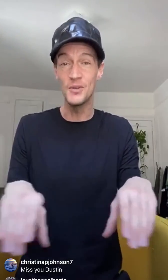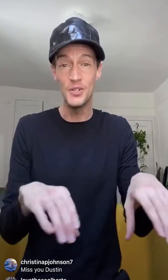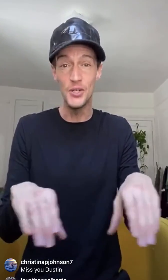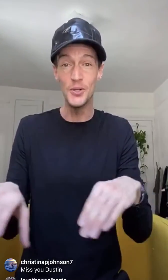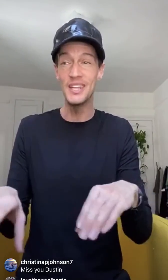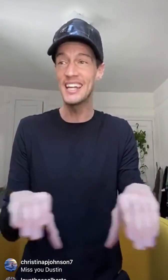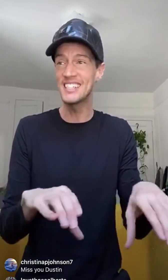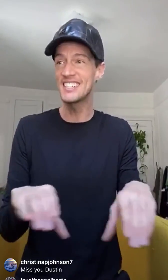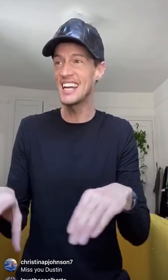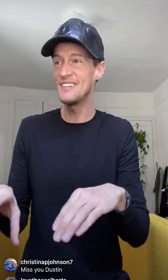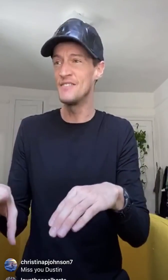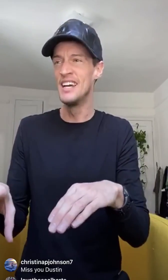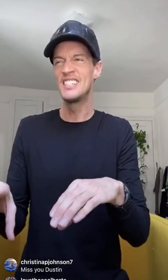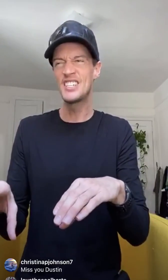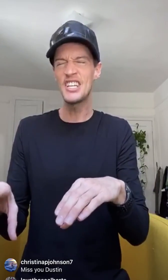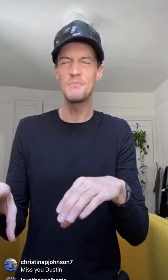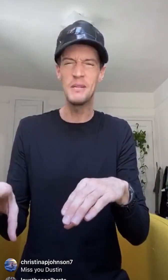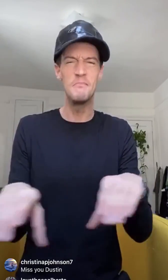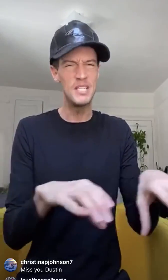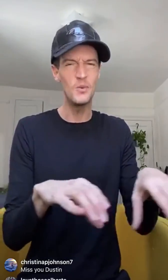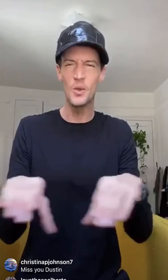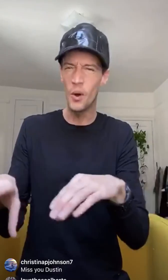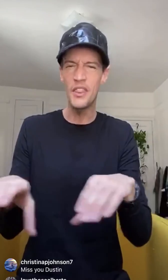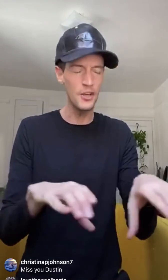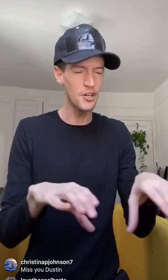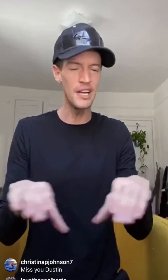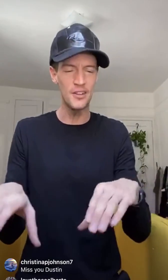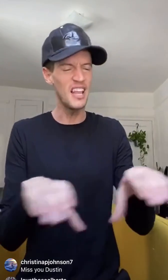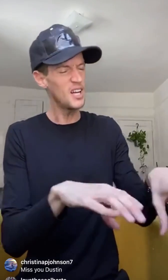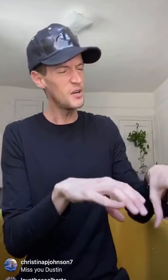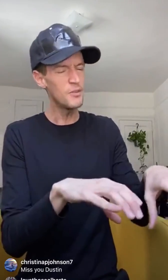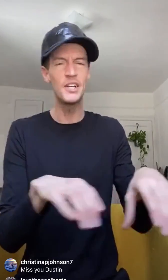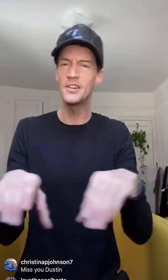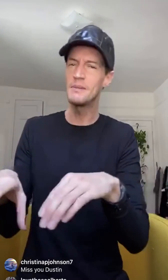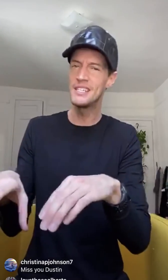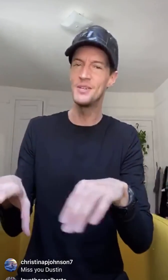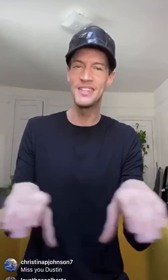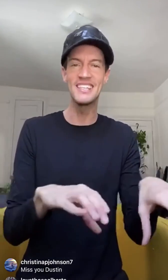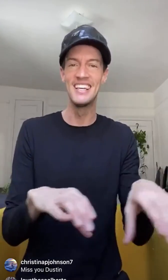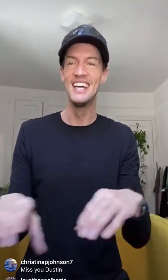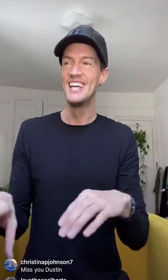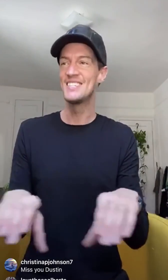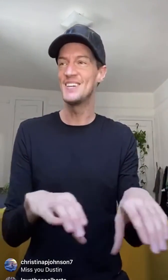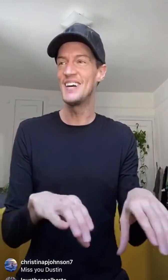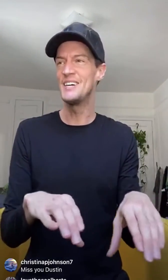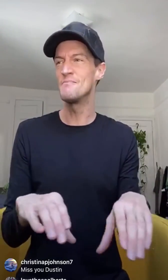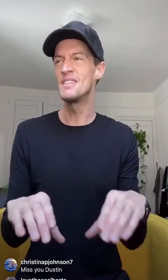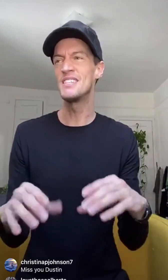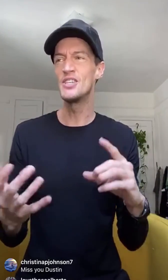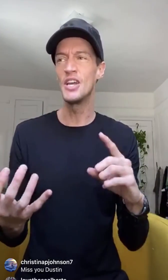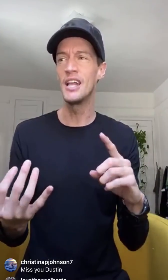communication will just skyrocket. So let's learn some of these. The first one is do. We make C